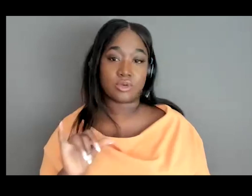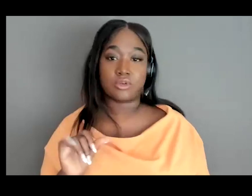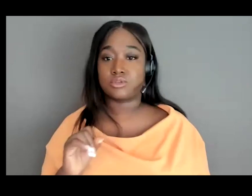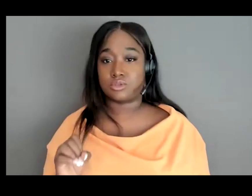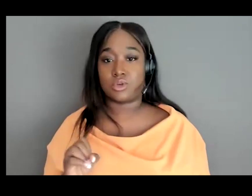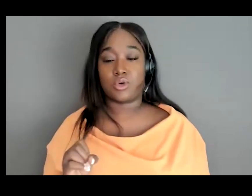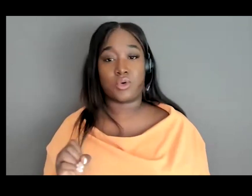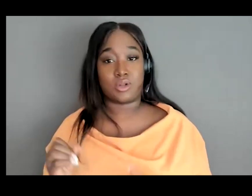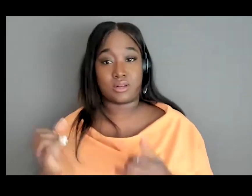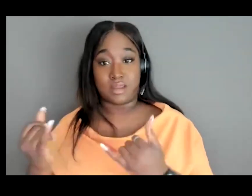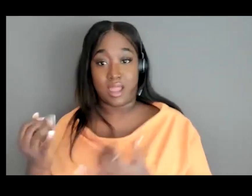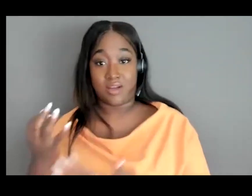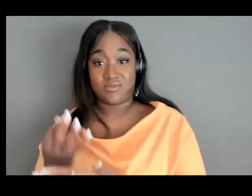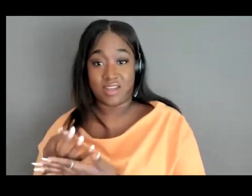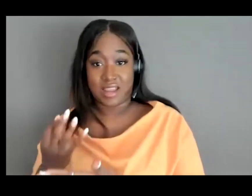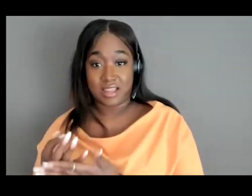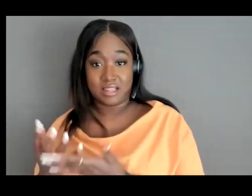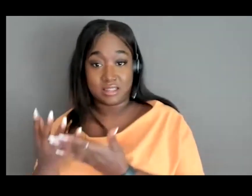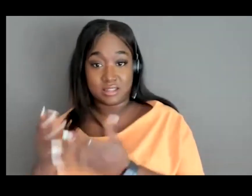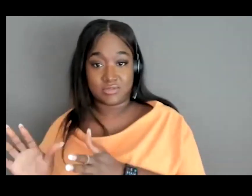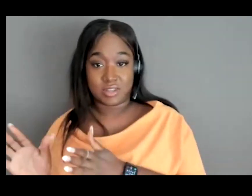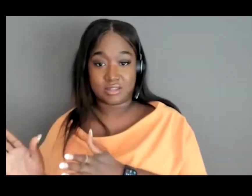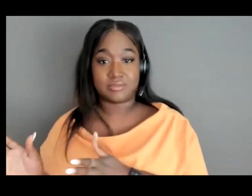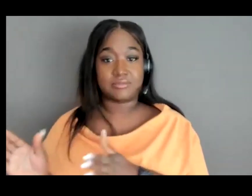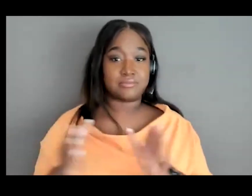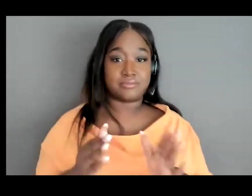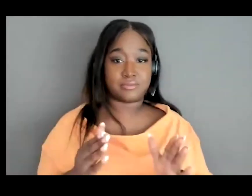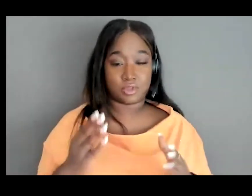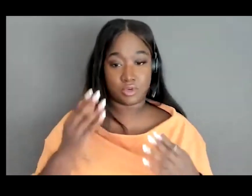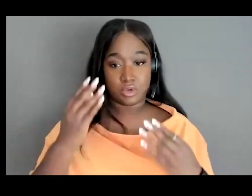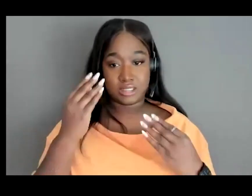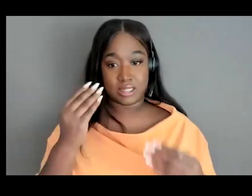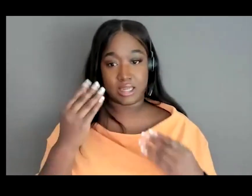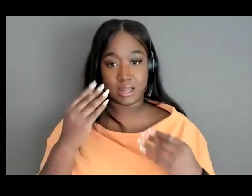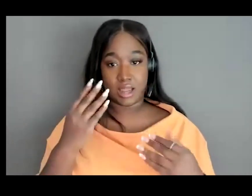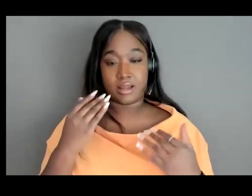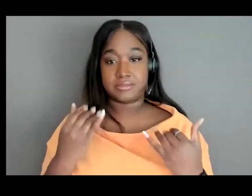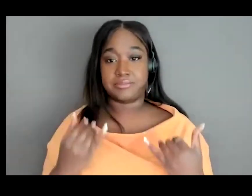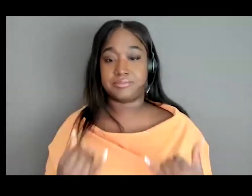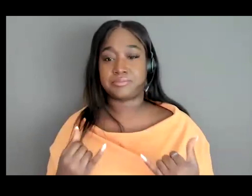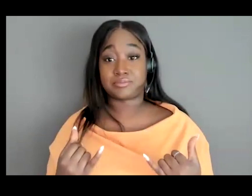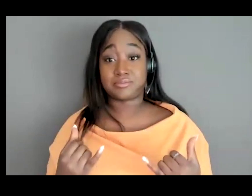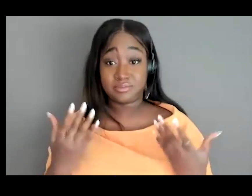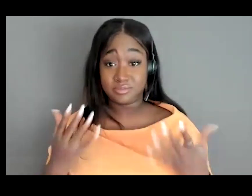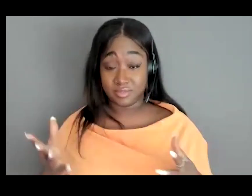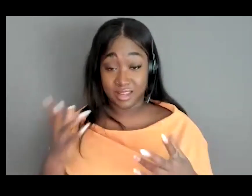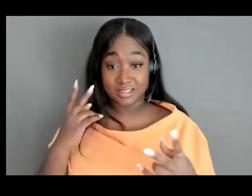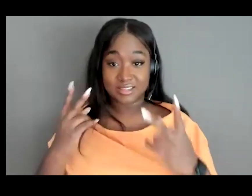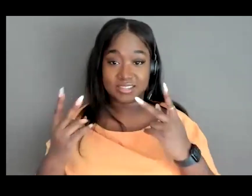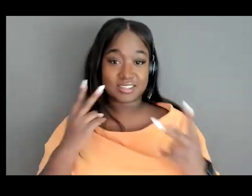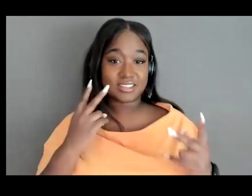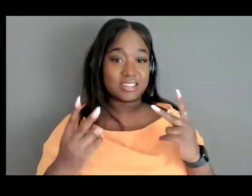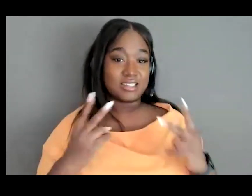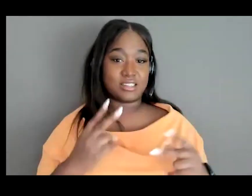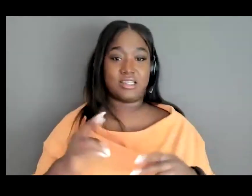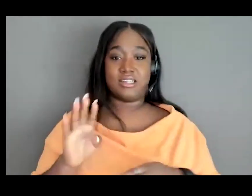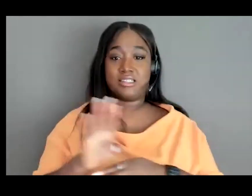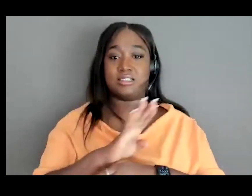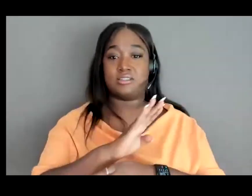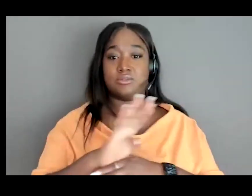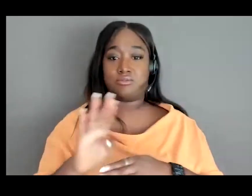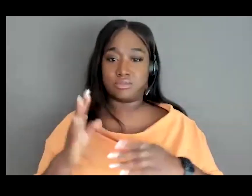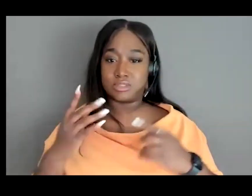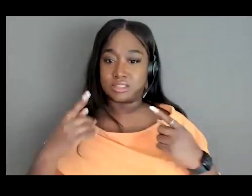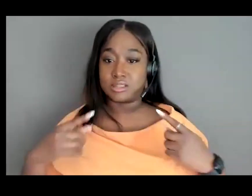So a lot on finances. Now to jump into data. Have I seen institutions be successful in